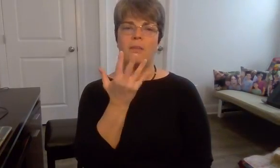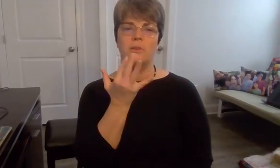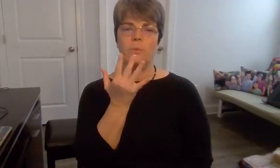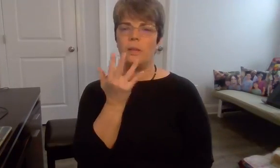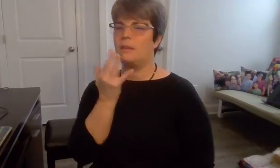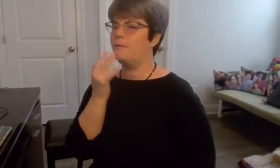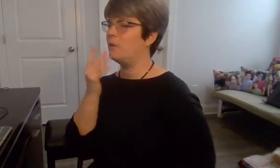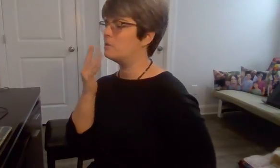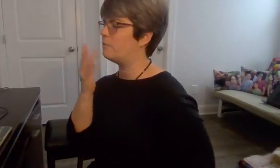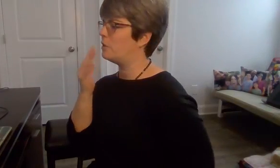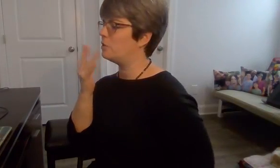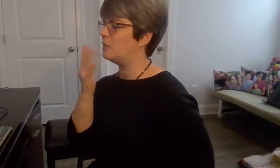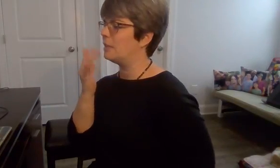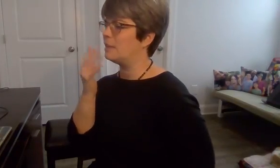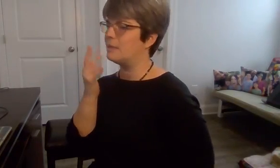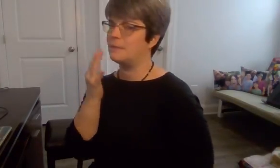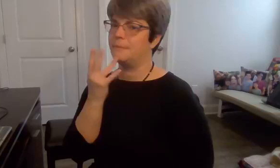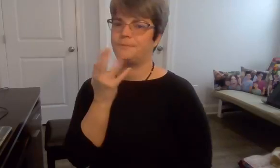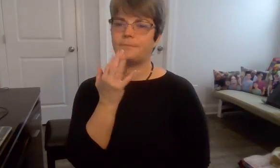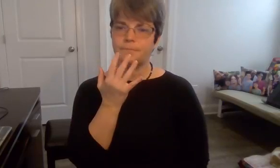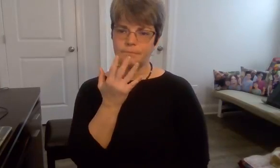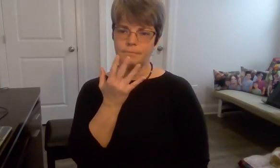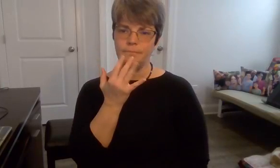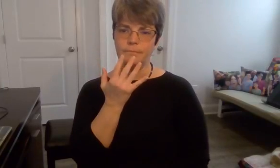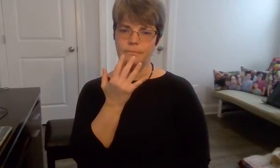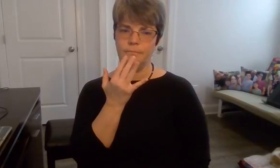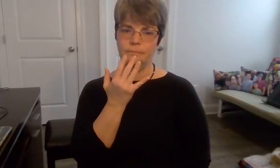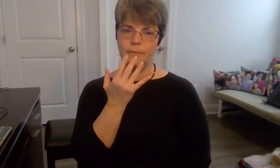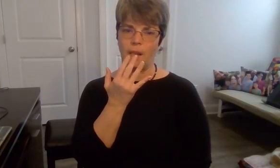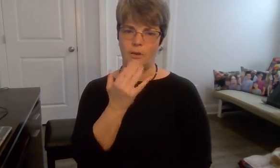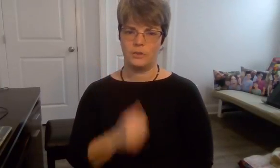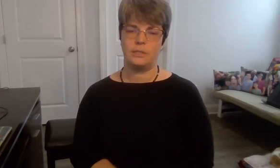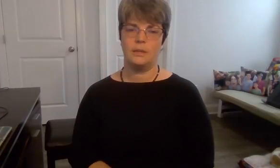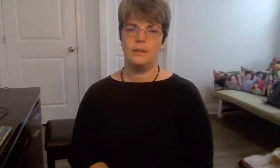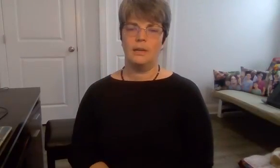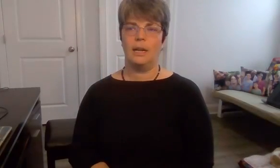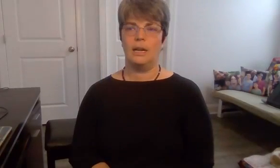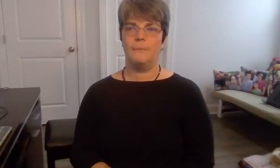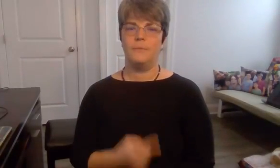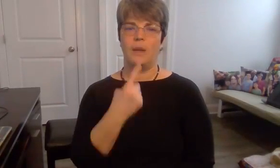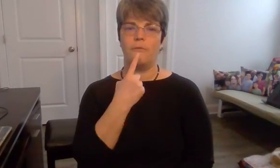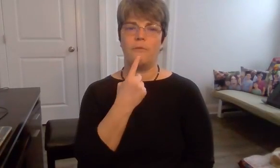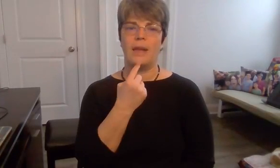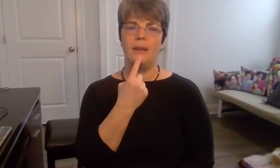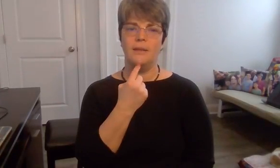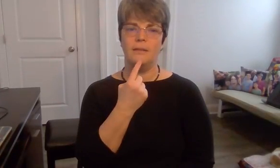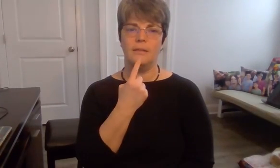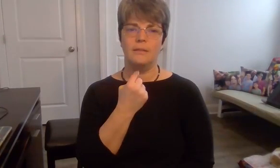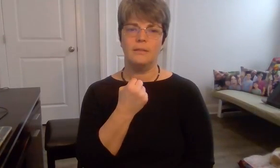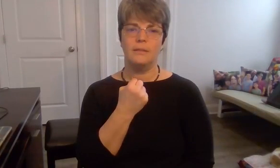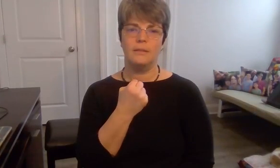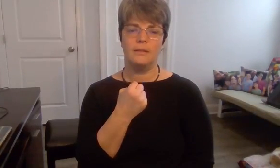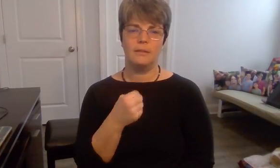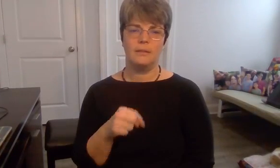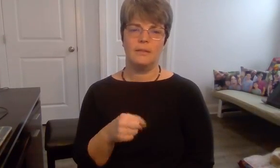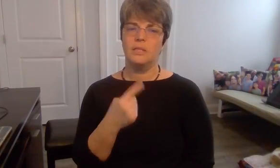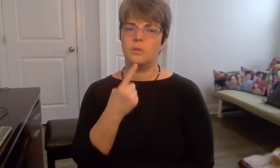colors, wiggly fingers in front of your chin like this. Colors. We have red. So it's a